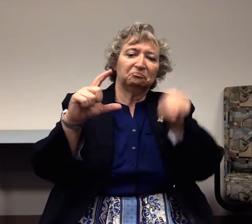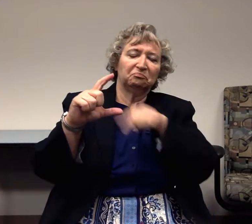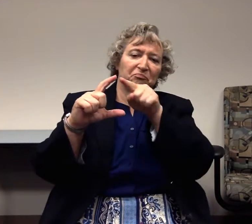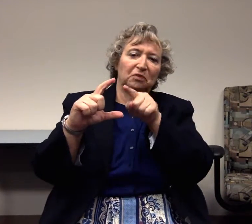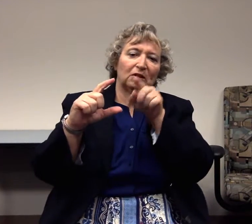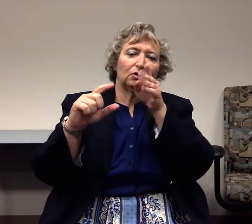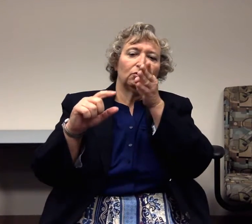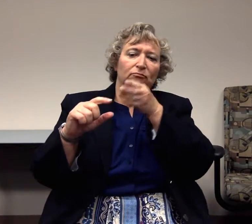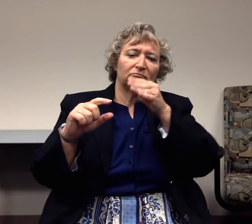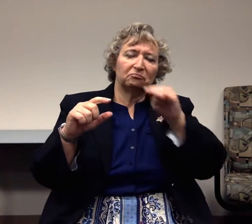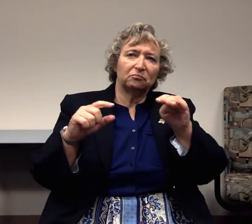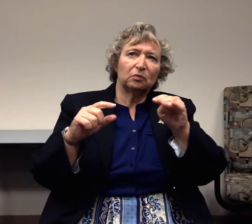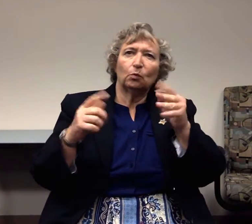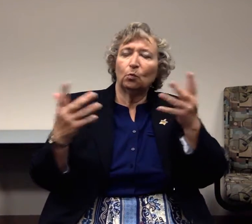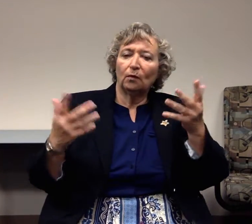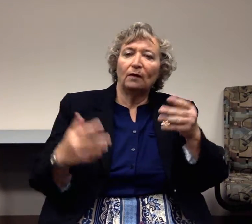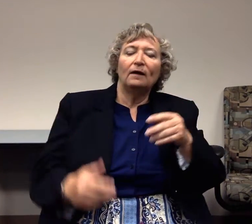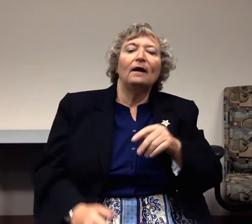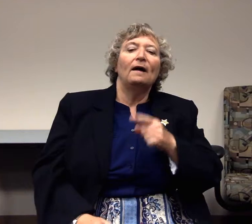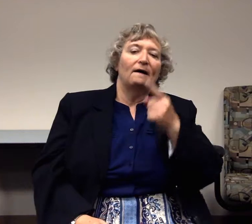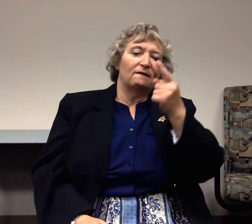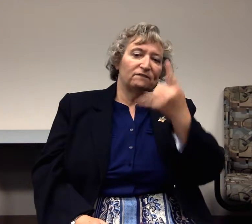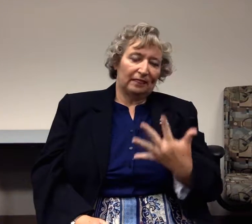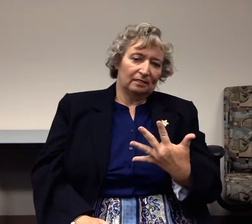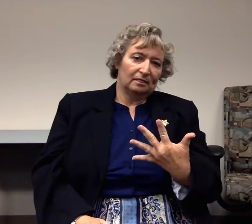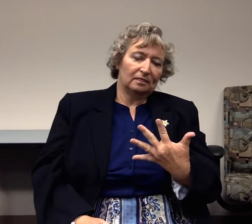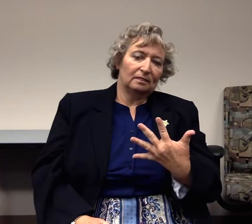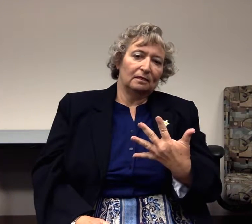fifths. Okay, each of these is 1/5 of the pie.